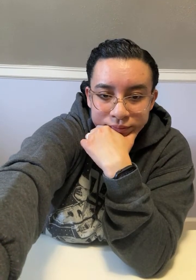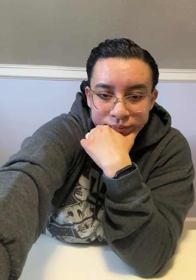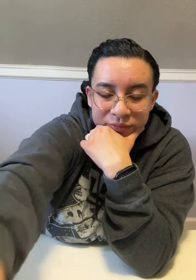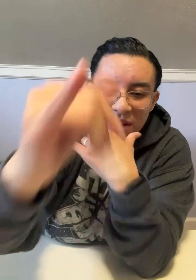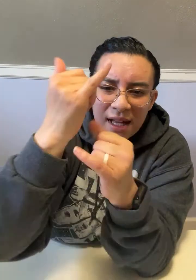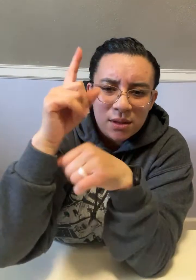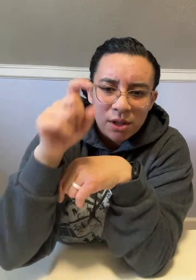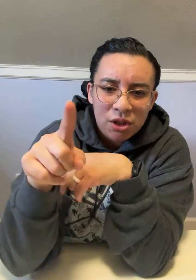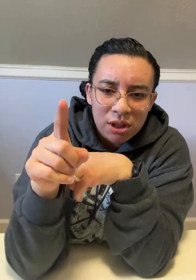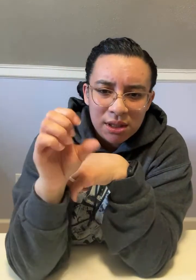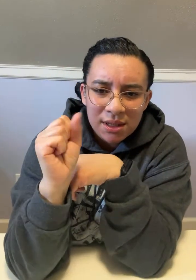The last question,